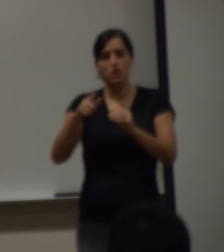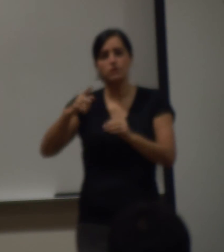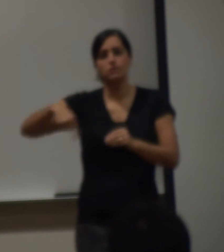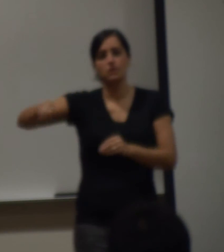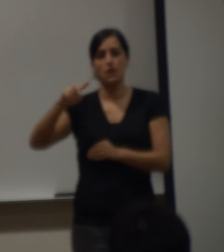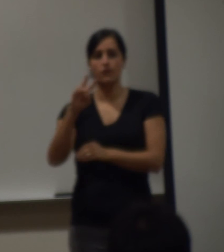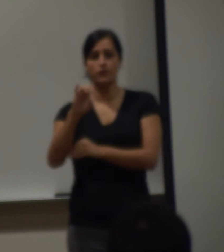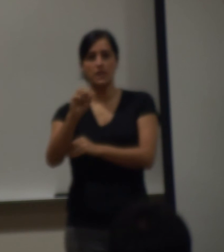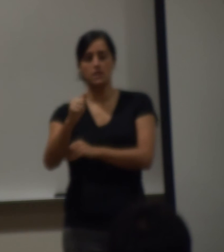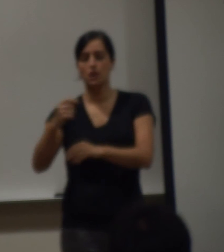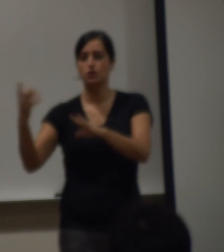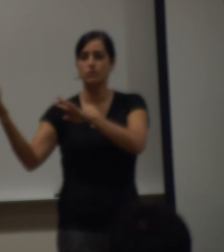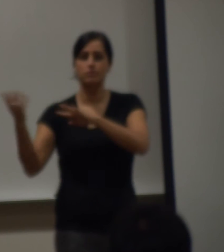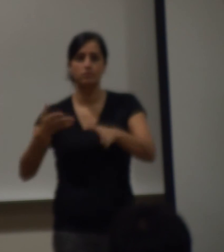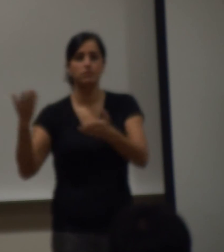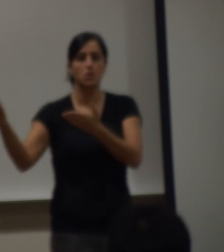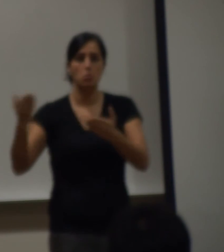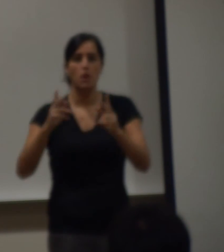Among them,